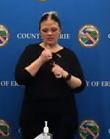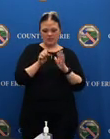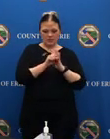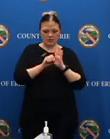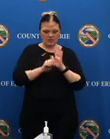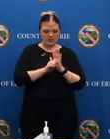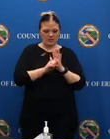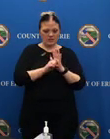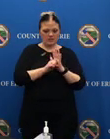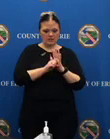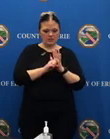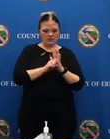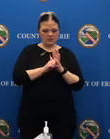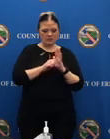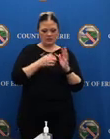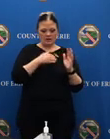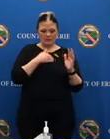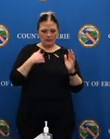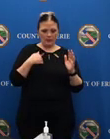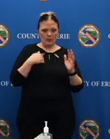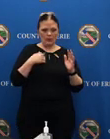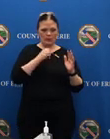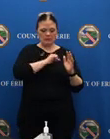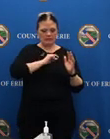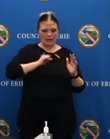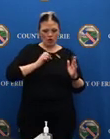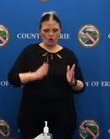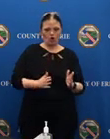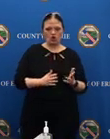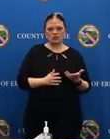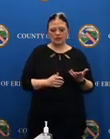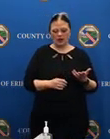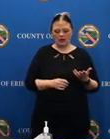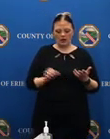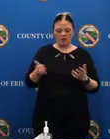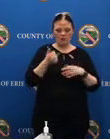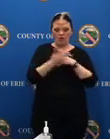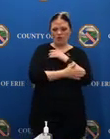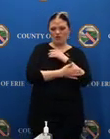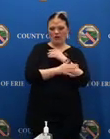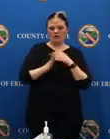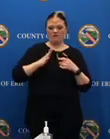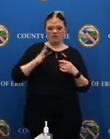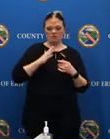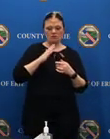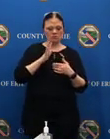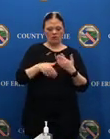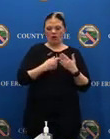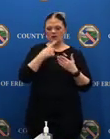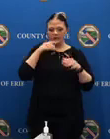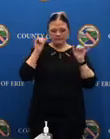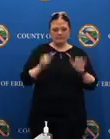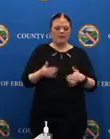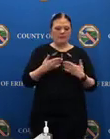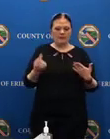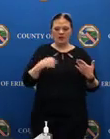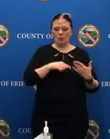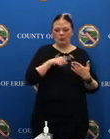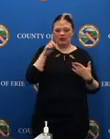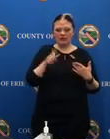state assembly persons, as well as senators, other county officials have all said the same thing. We need